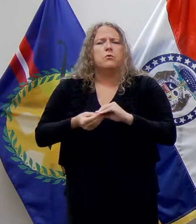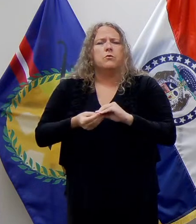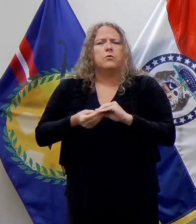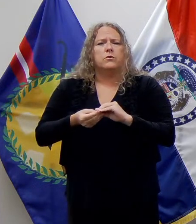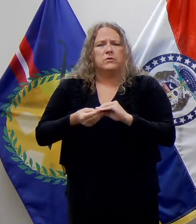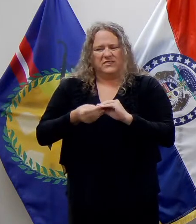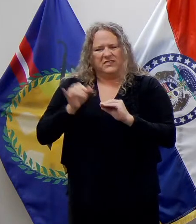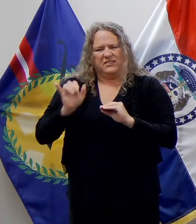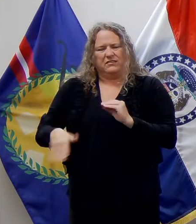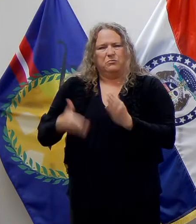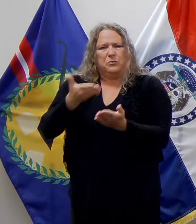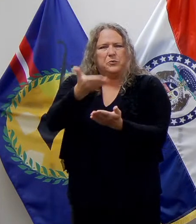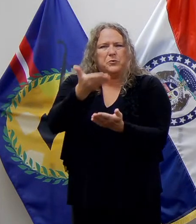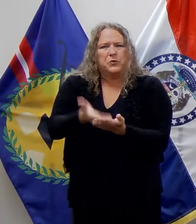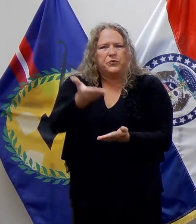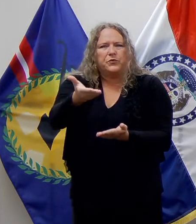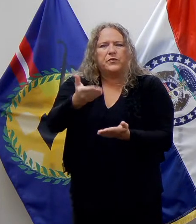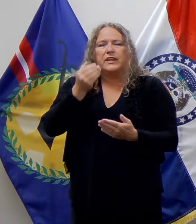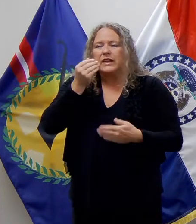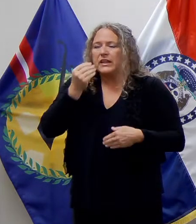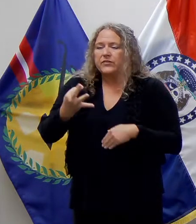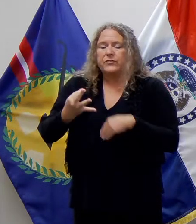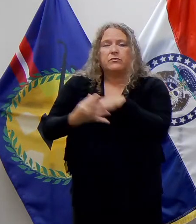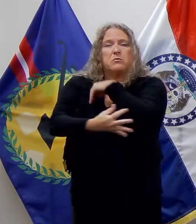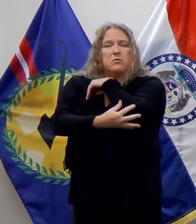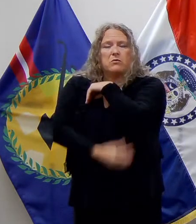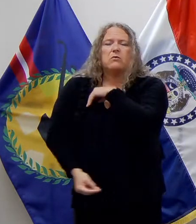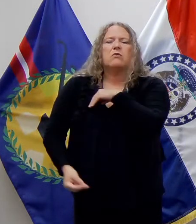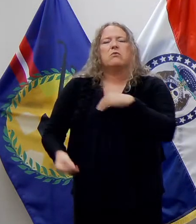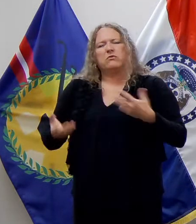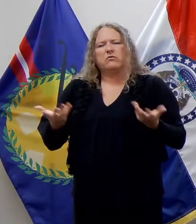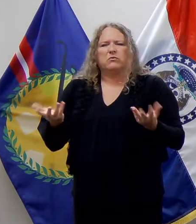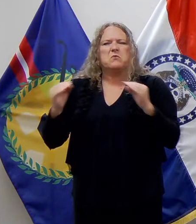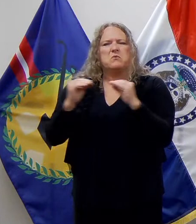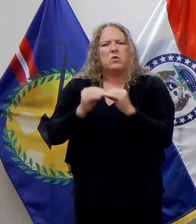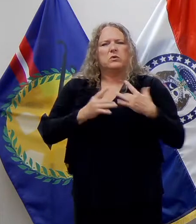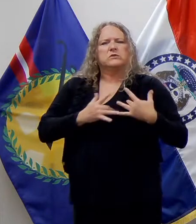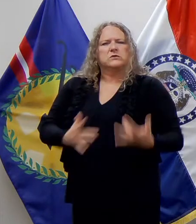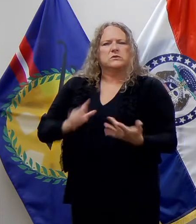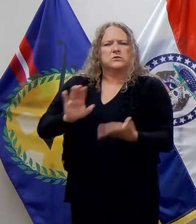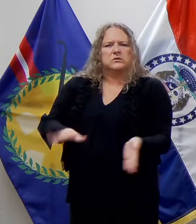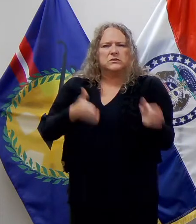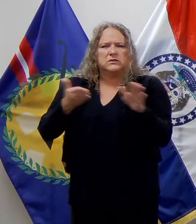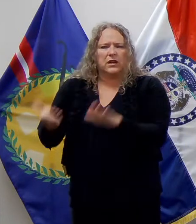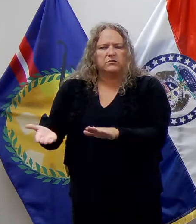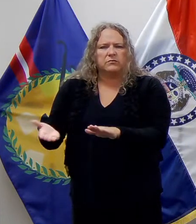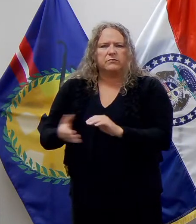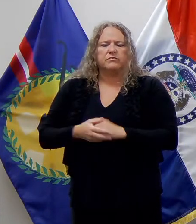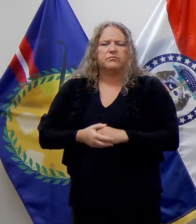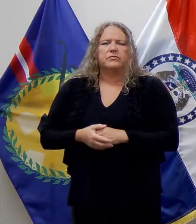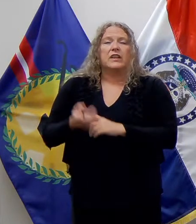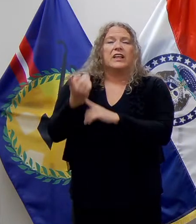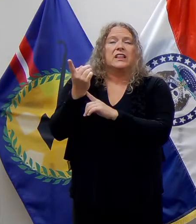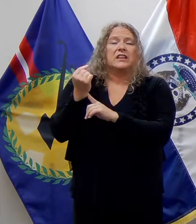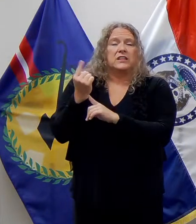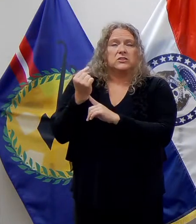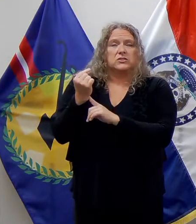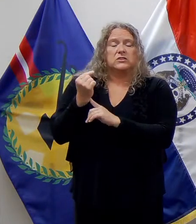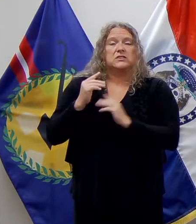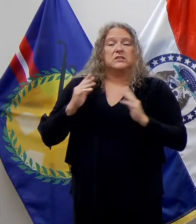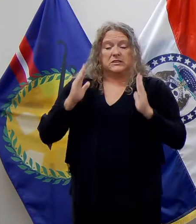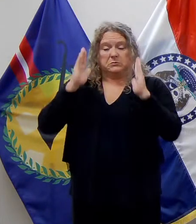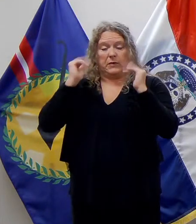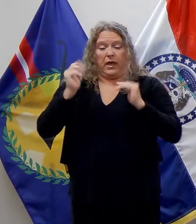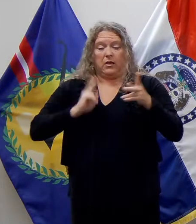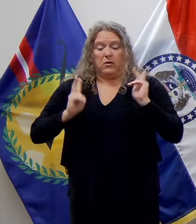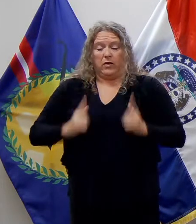disparities continue to play out here and across the country. In 2020, life expectancy in the United States dropped by